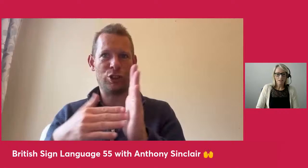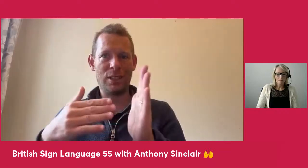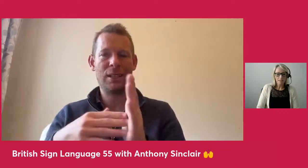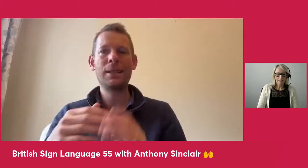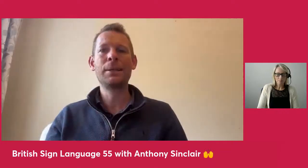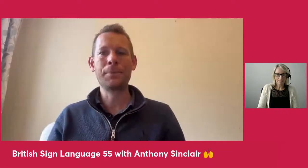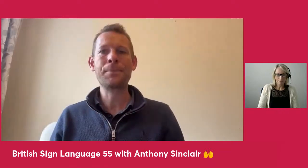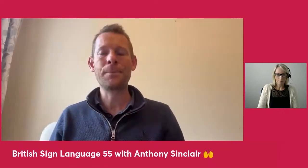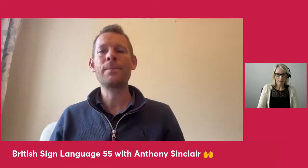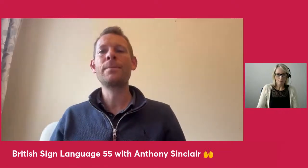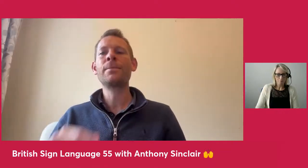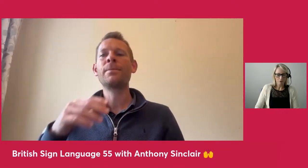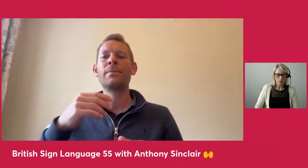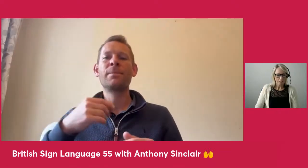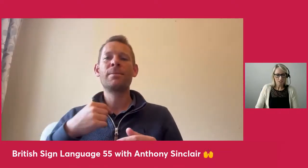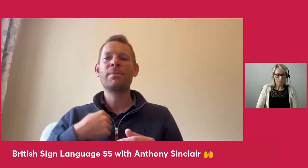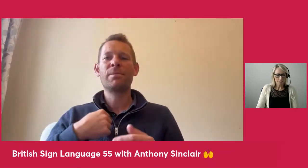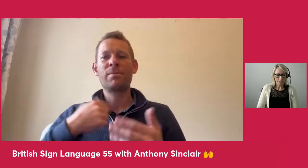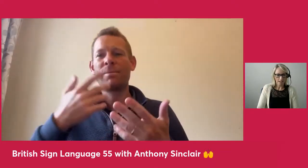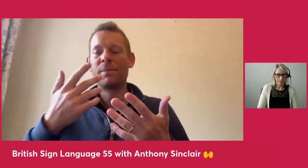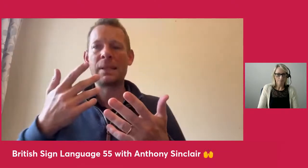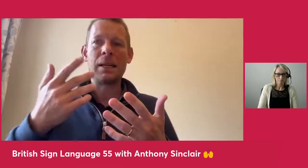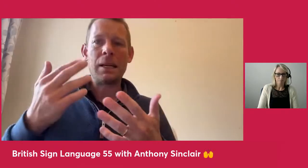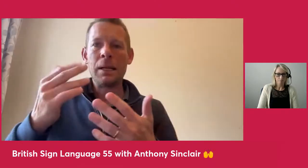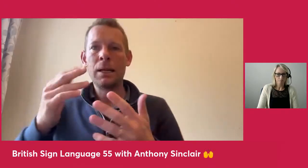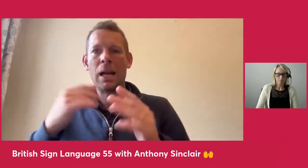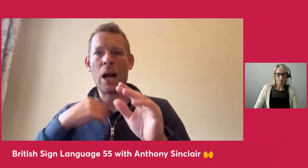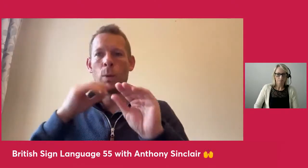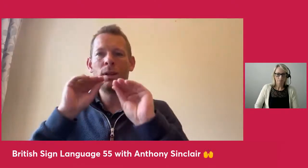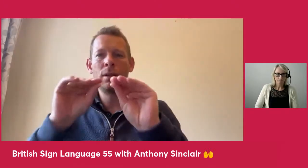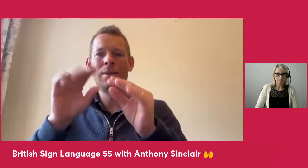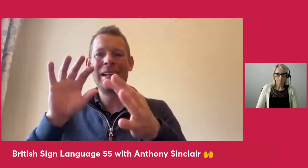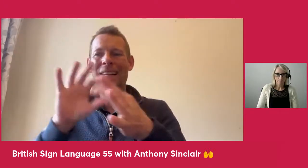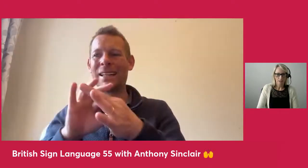So let me explain the plan for our session today.